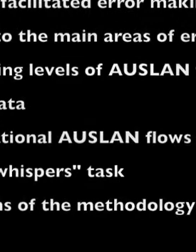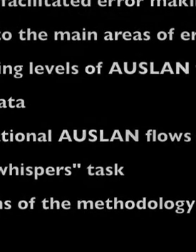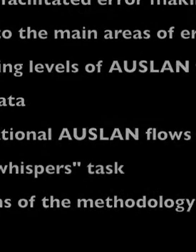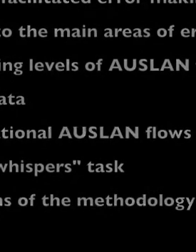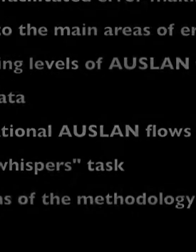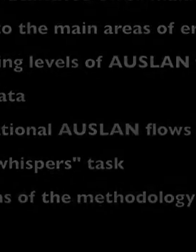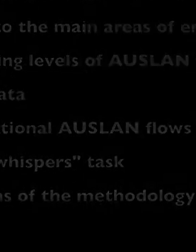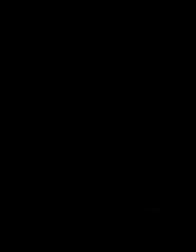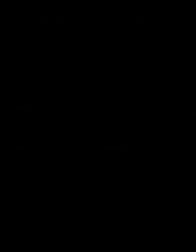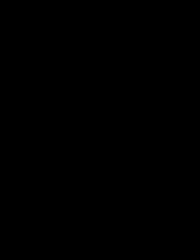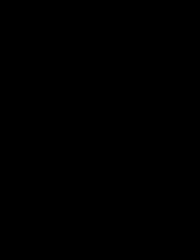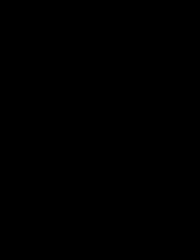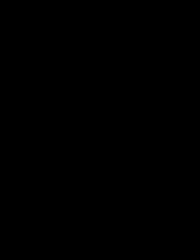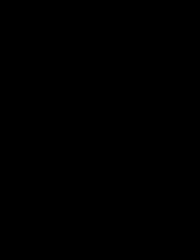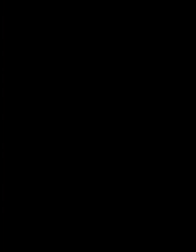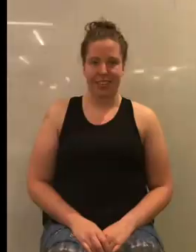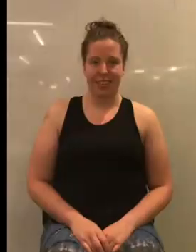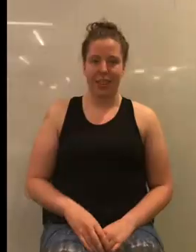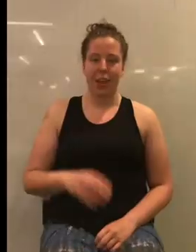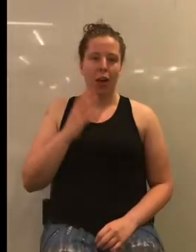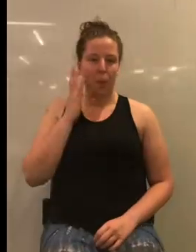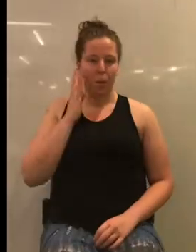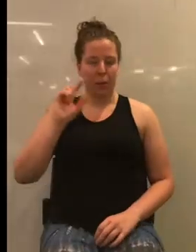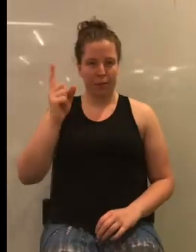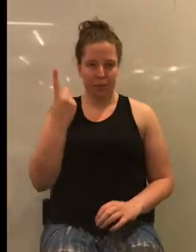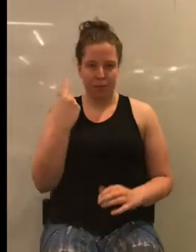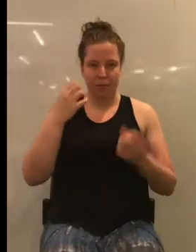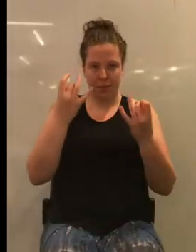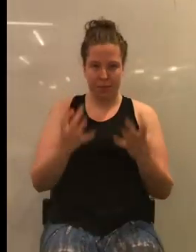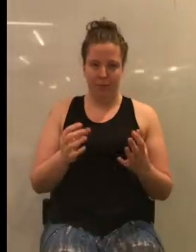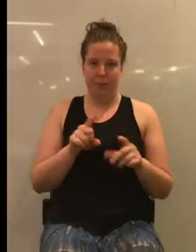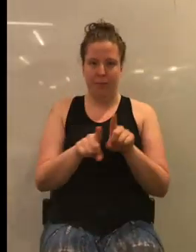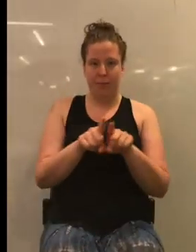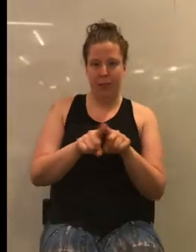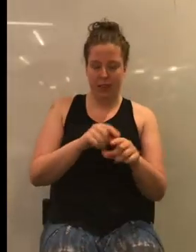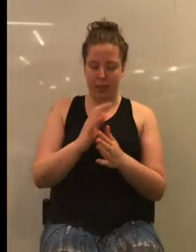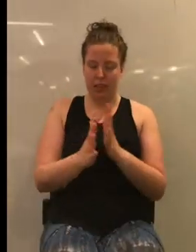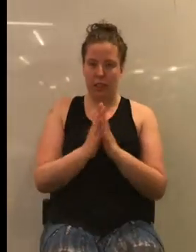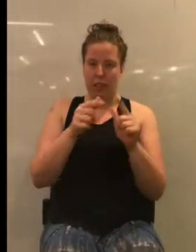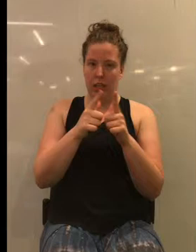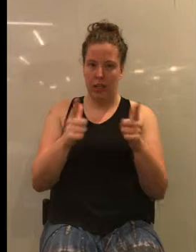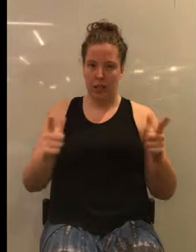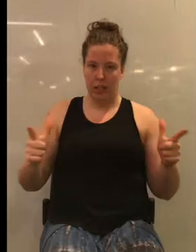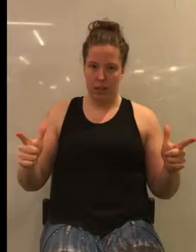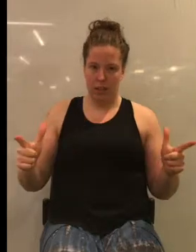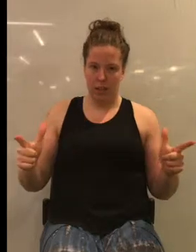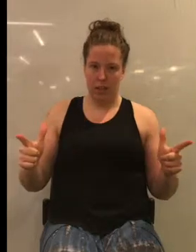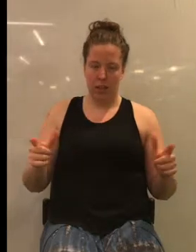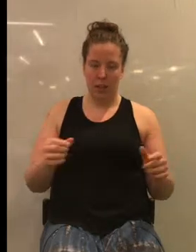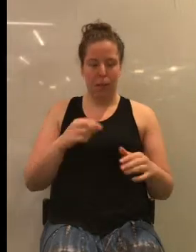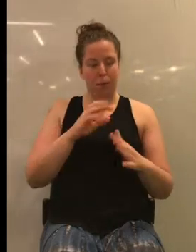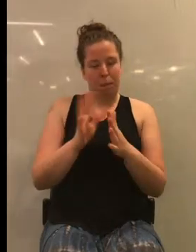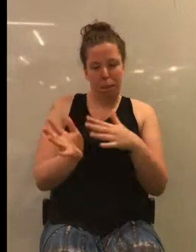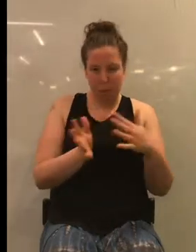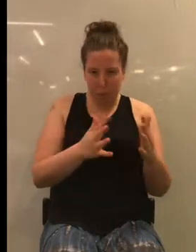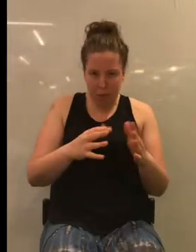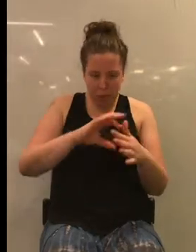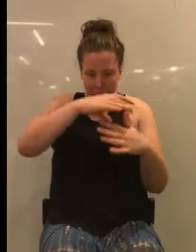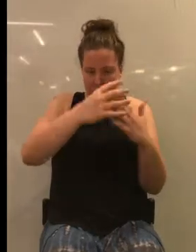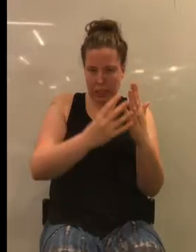participants. When first starting to learn a signed language, the movements and shapes